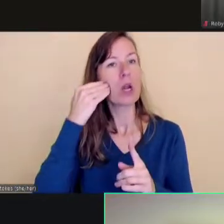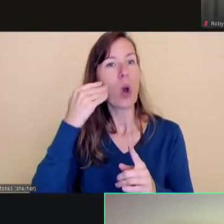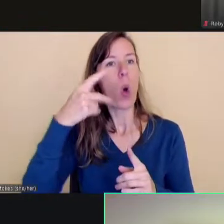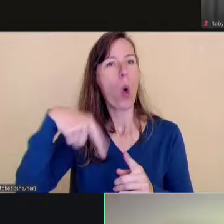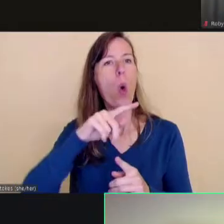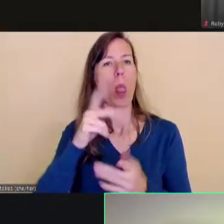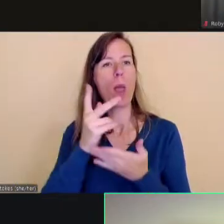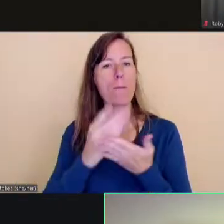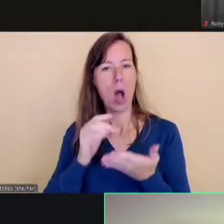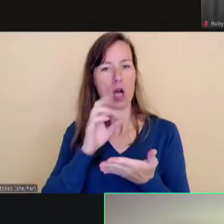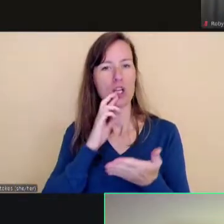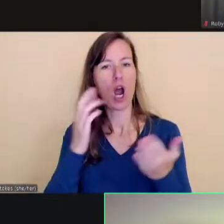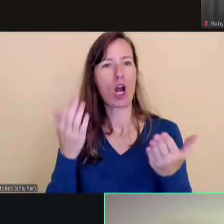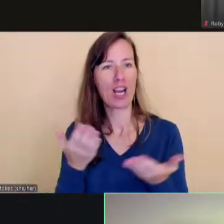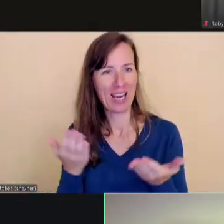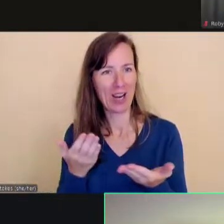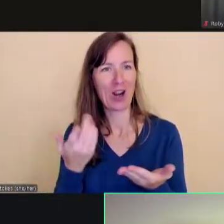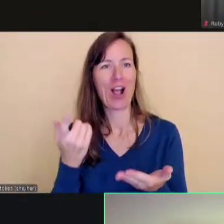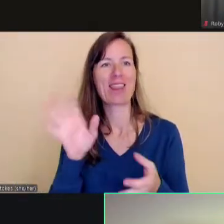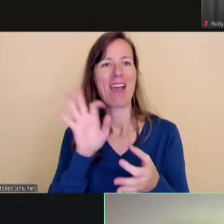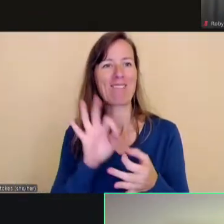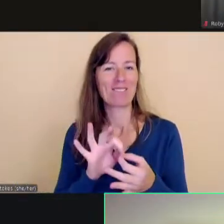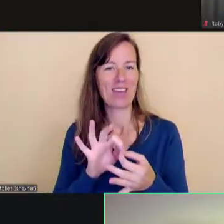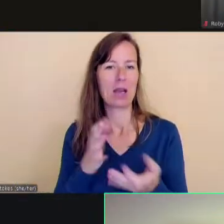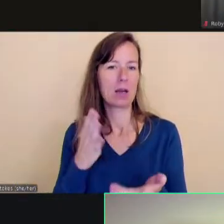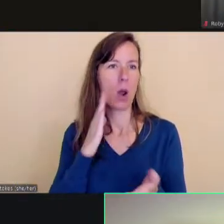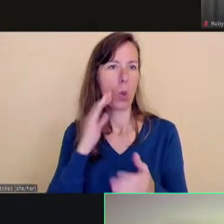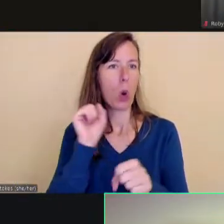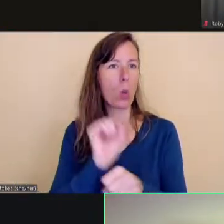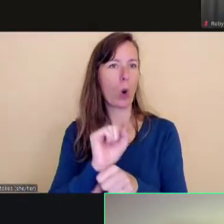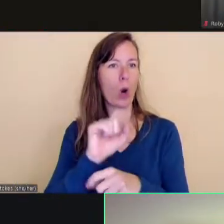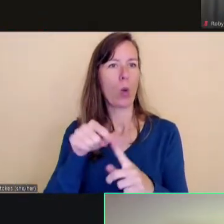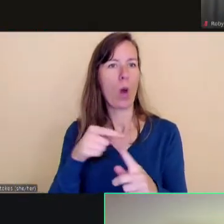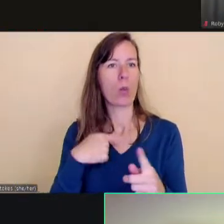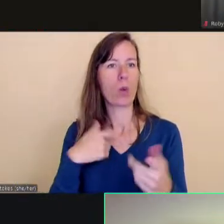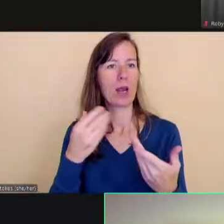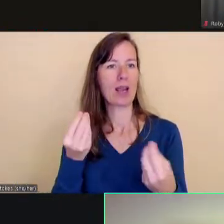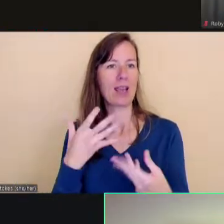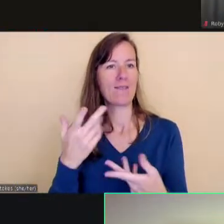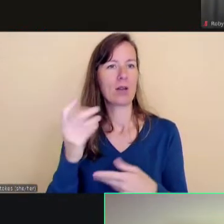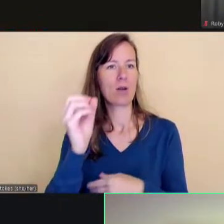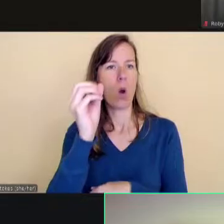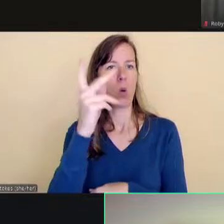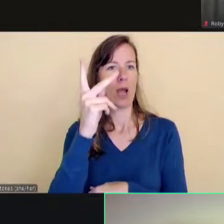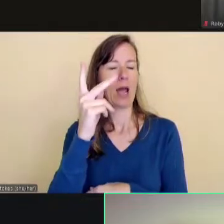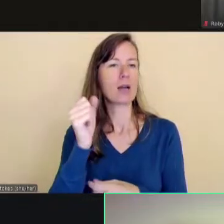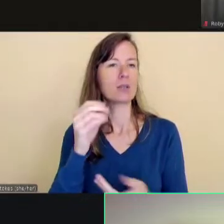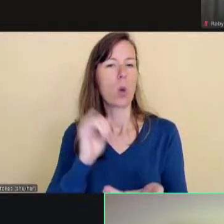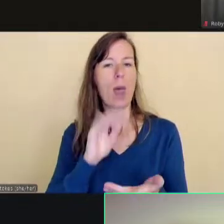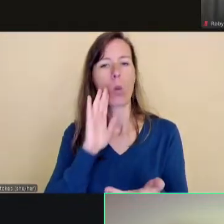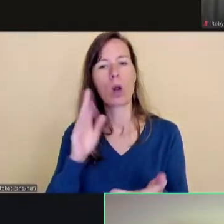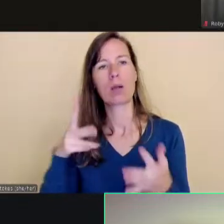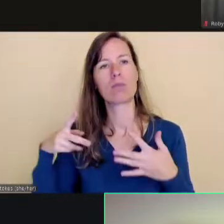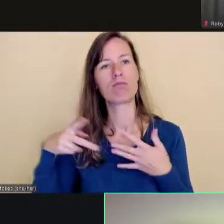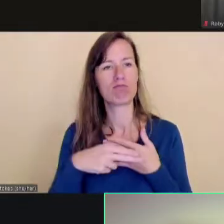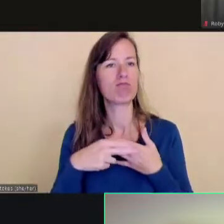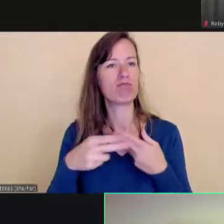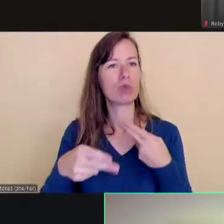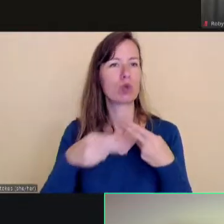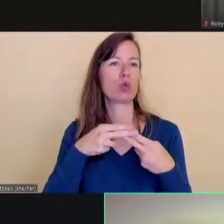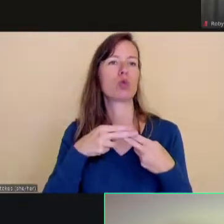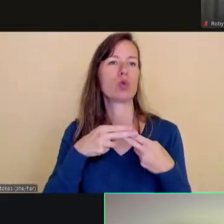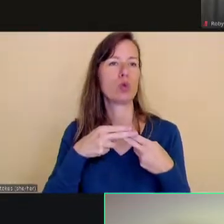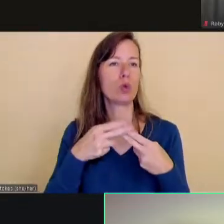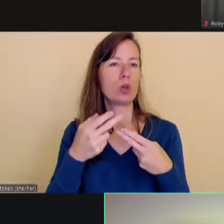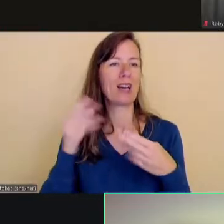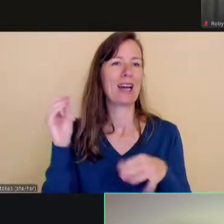fit. They're going to work when we're given the go ahead, and that's going to help cut down the install time once we actually do